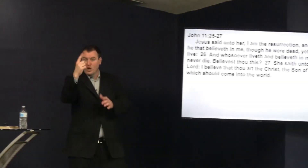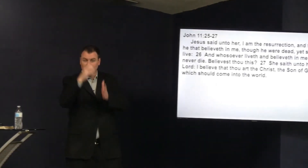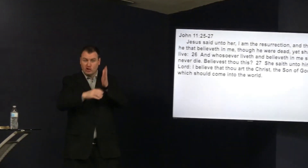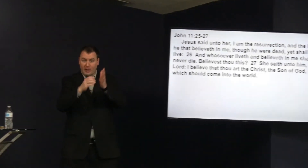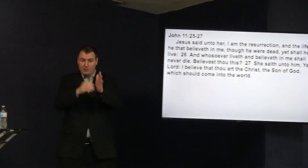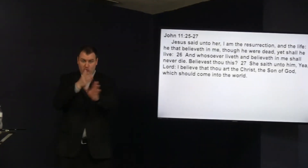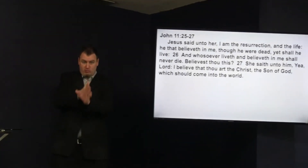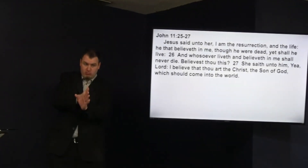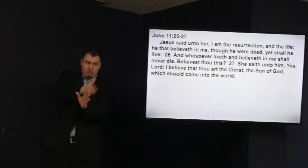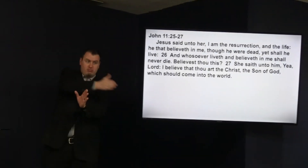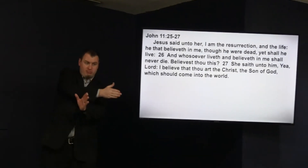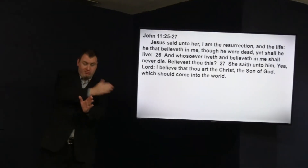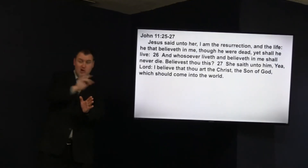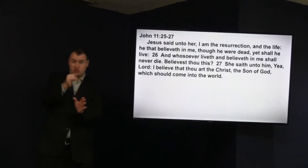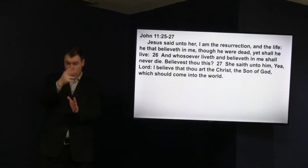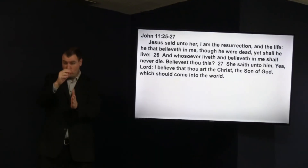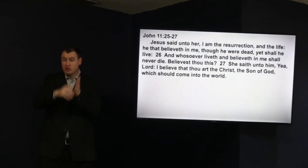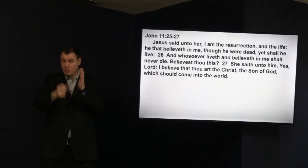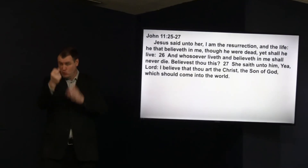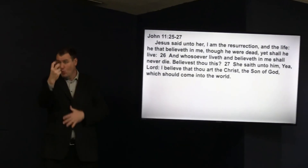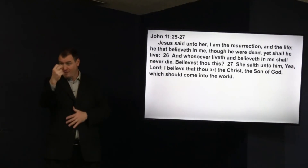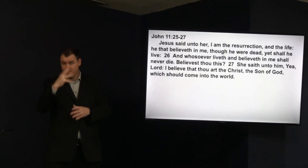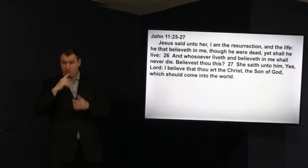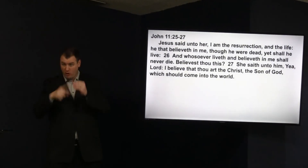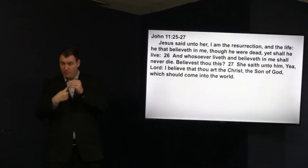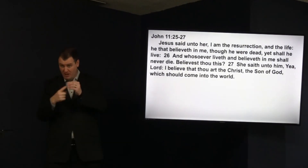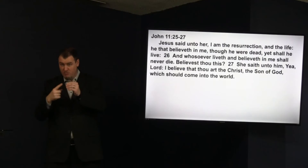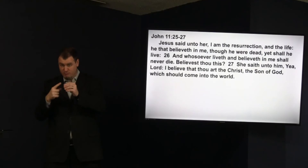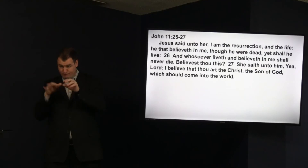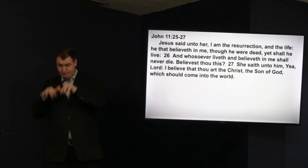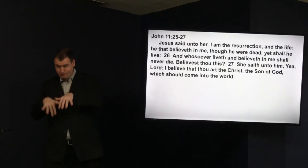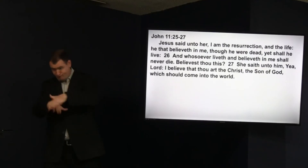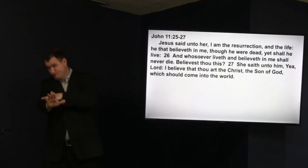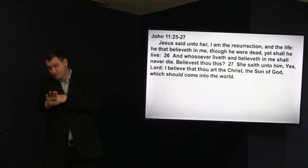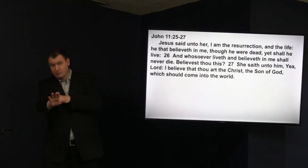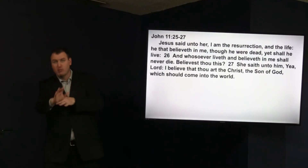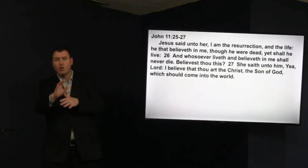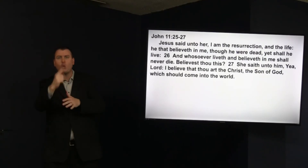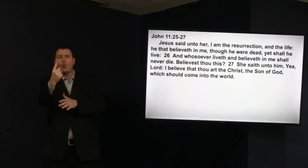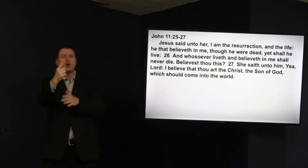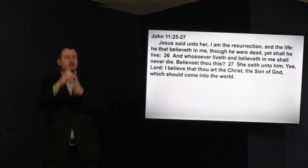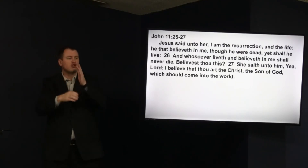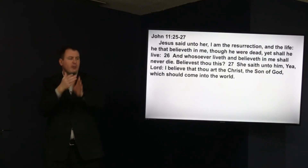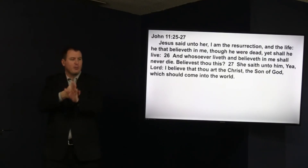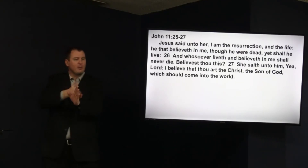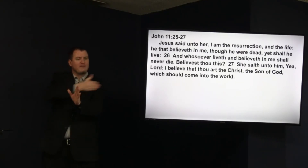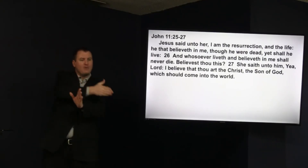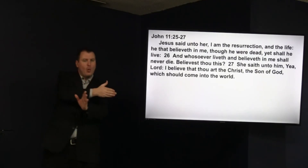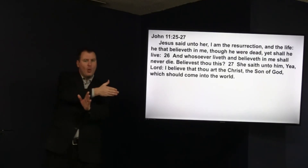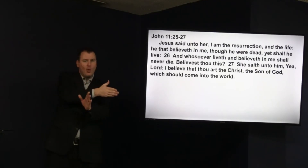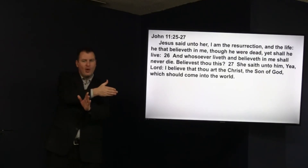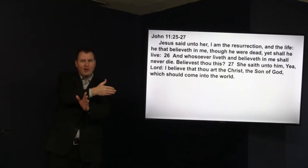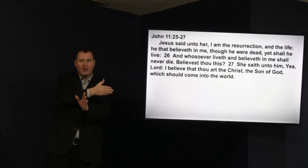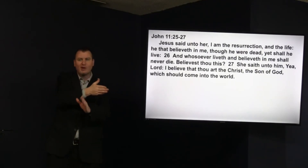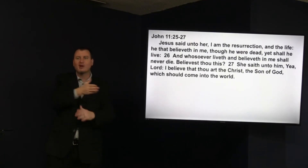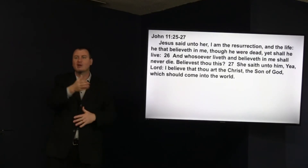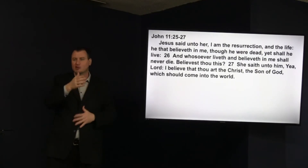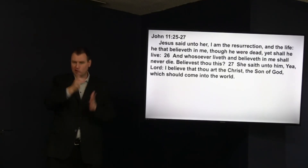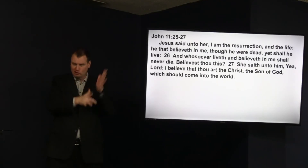It's interesting here, just one chapter before where we just saw in chapter 12 where Jesus enters Jerusalem,